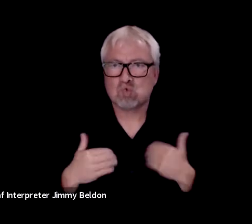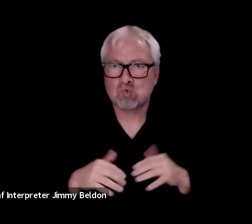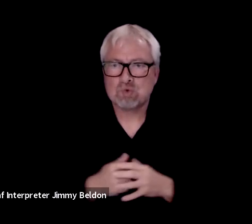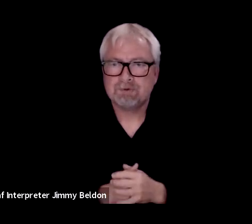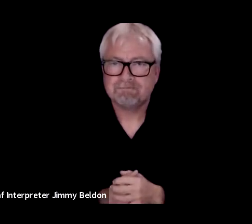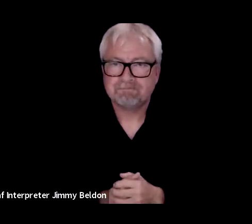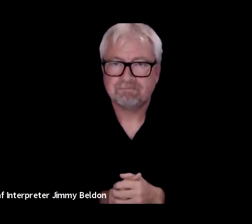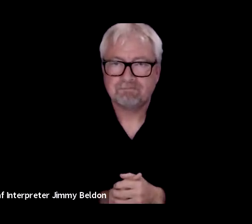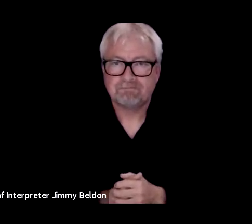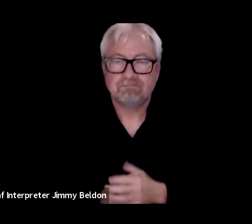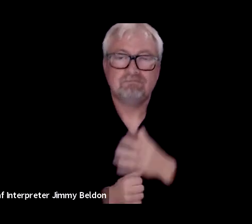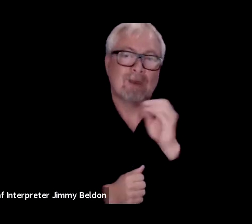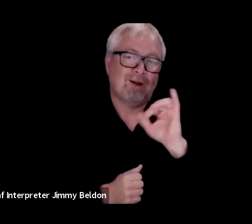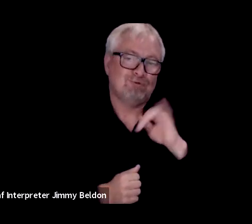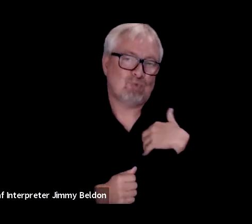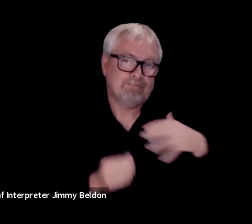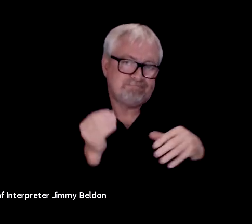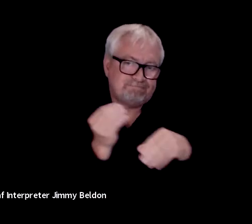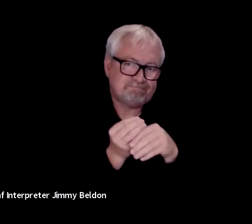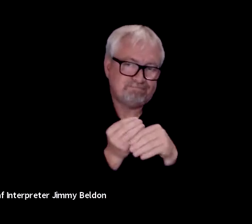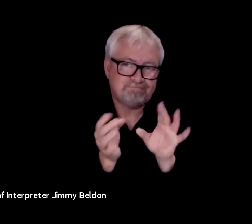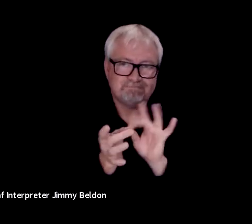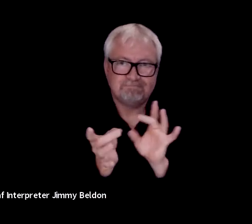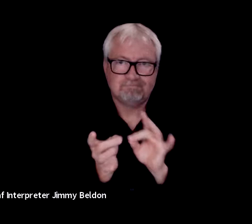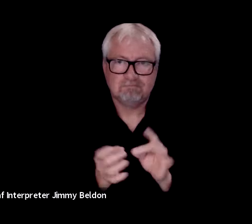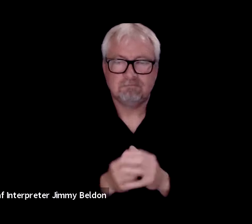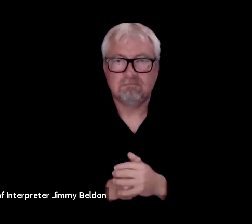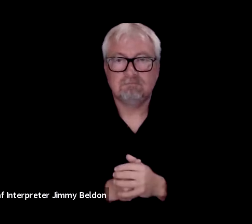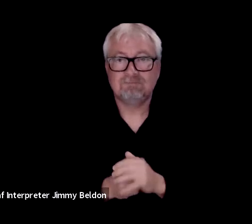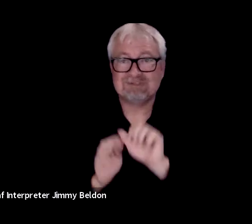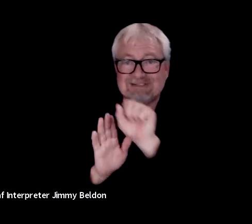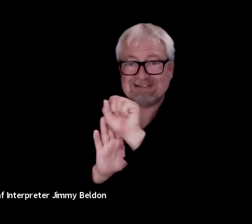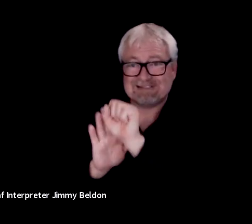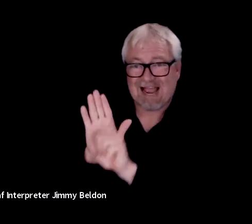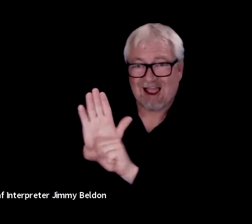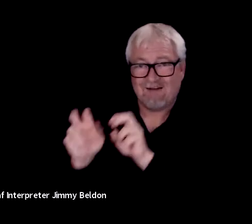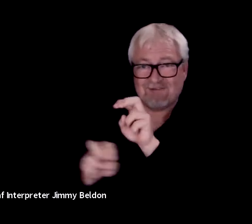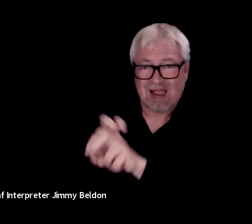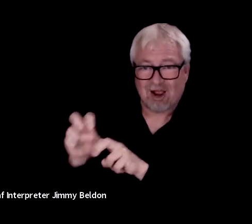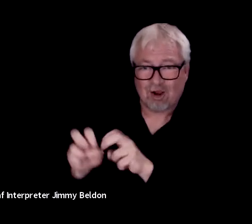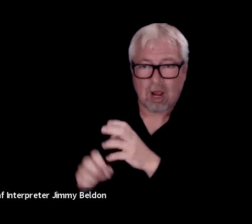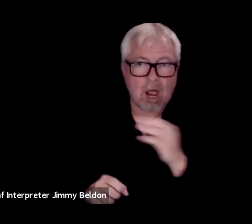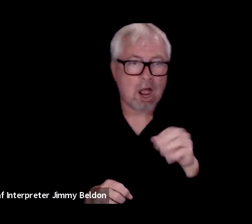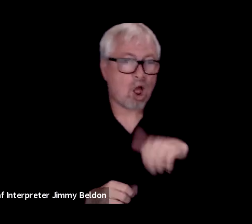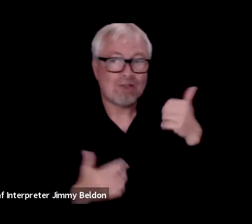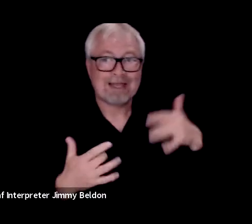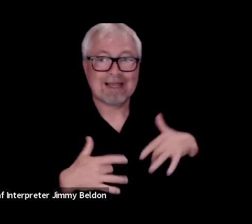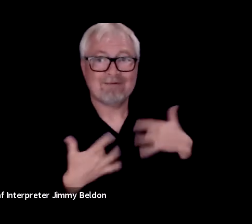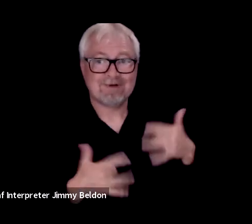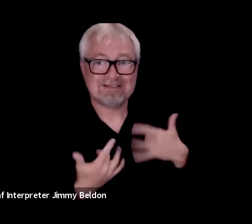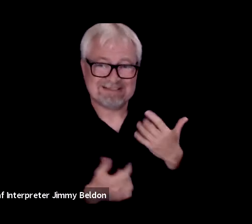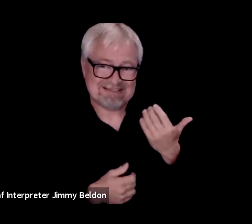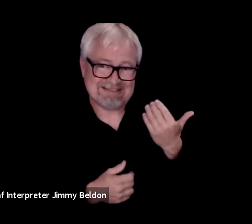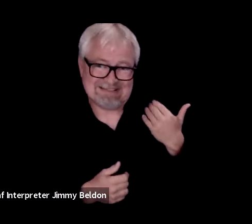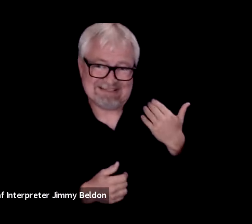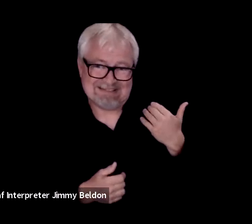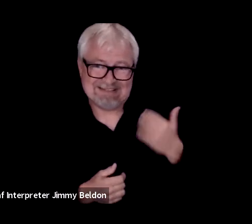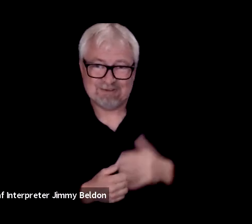events, Sturgis and other things, and how important it is to limit the risk of transmission at large gatherings of any